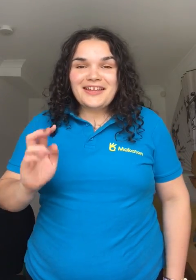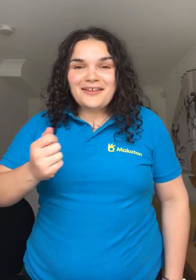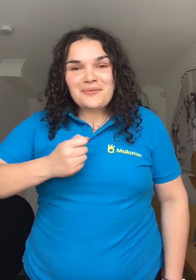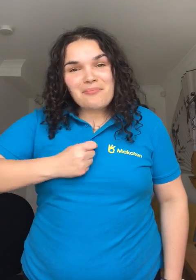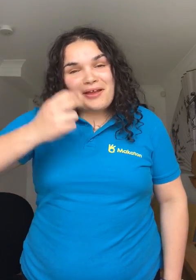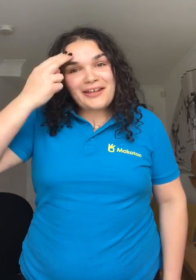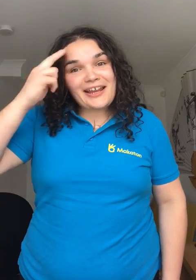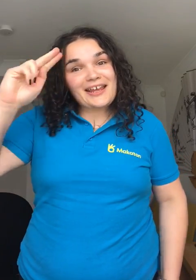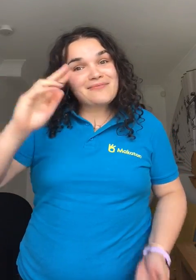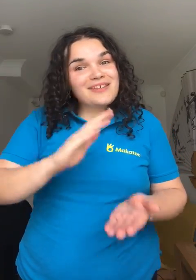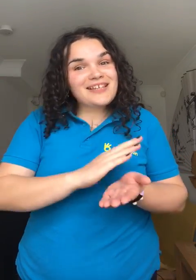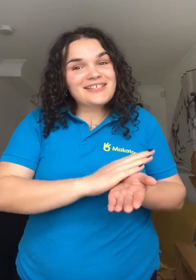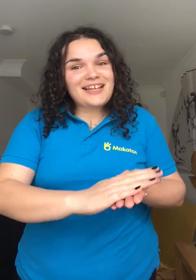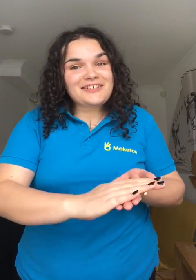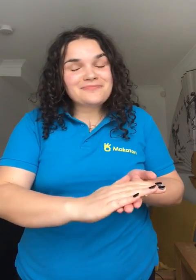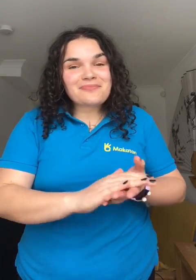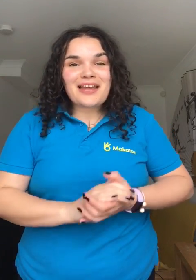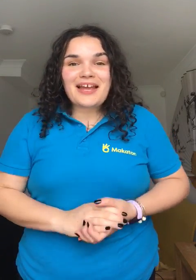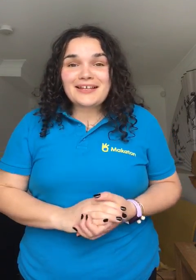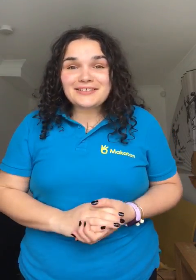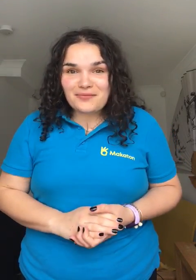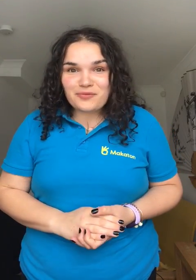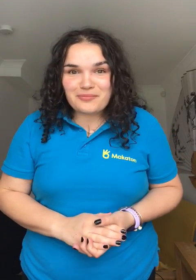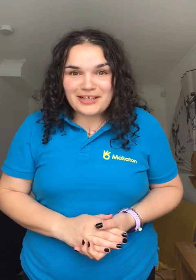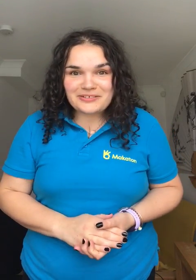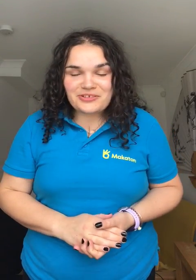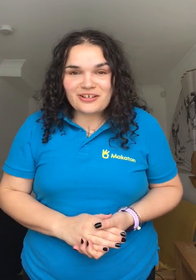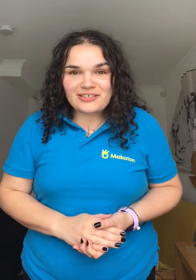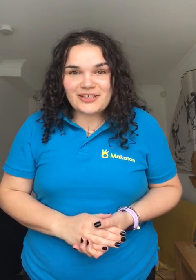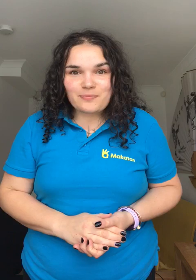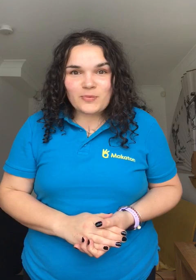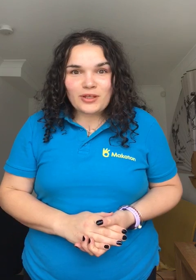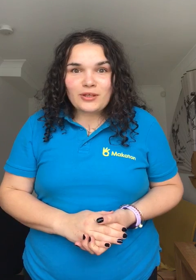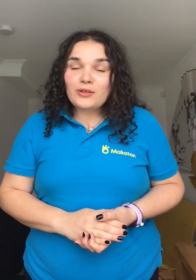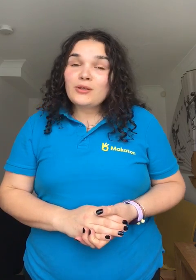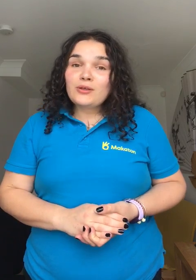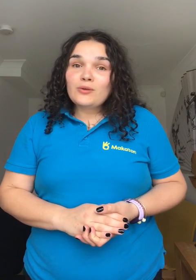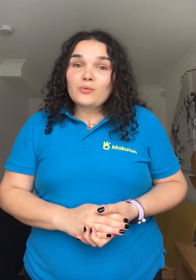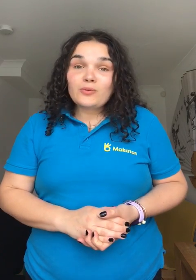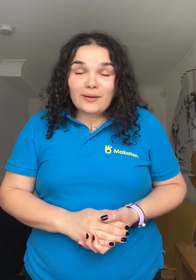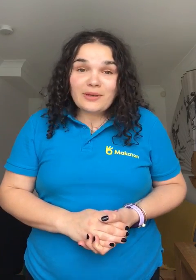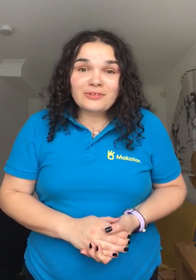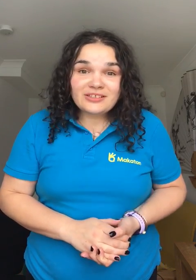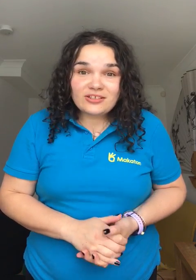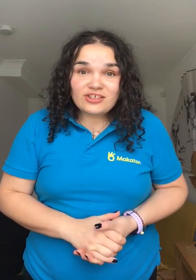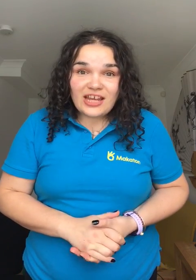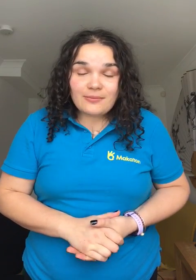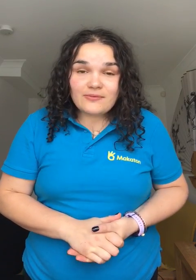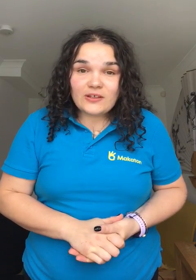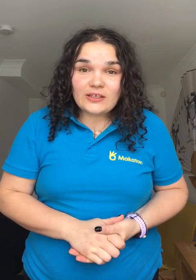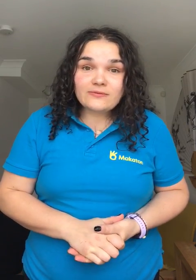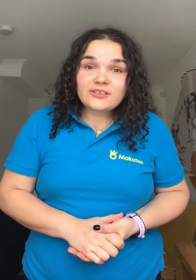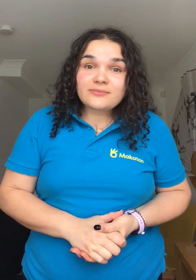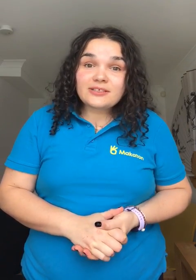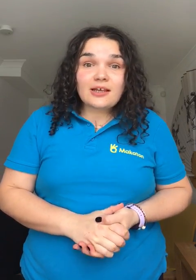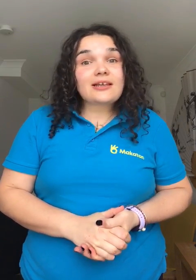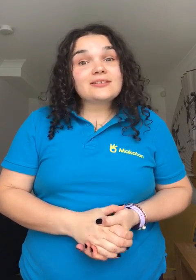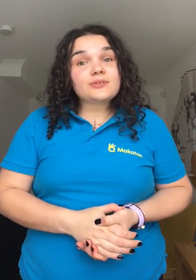Hello, my name is Hannah and I'm from the Macathon charity. Now we wanted to share with you some signs which